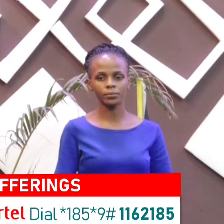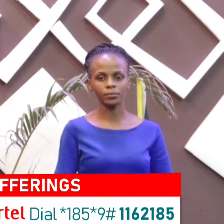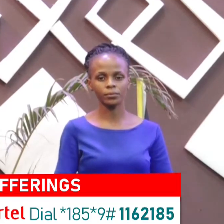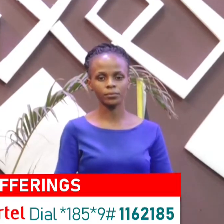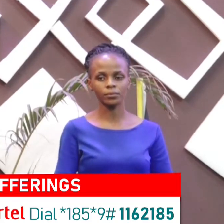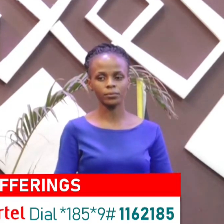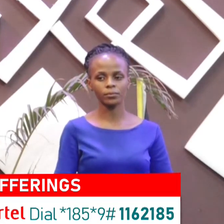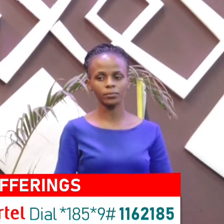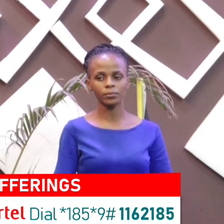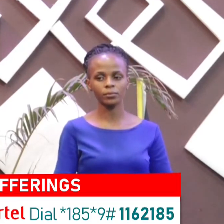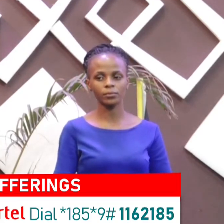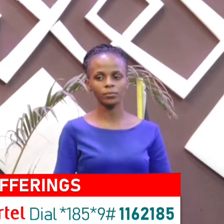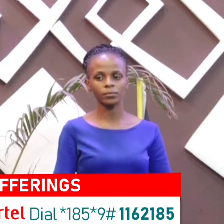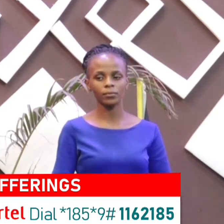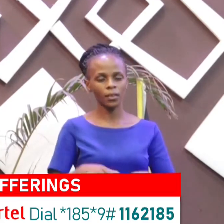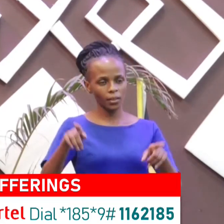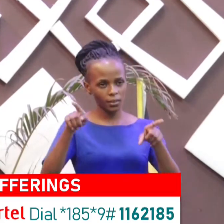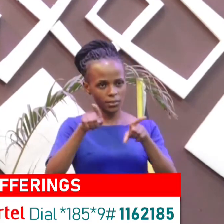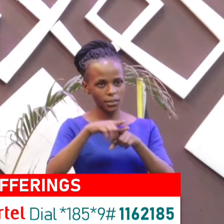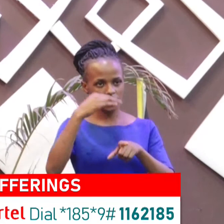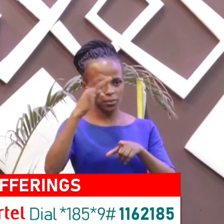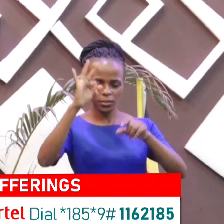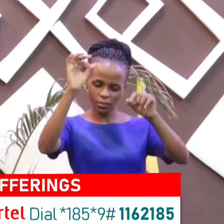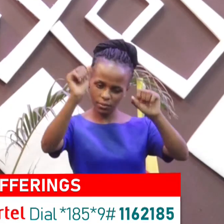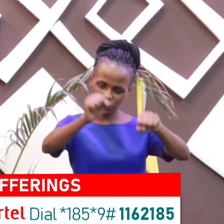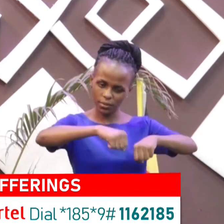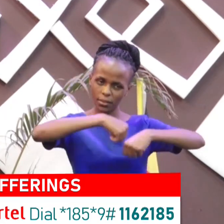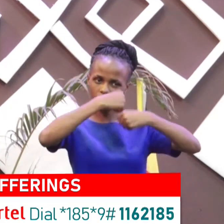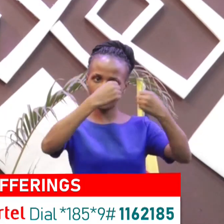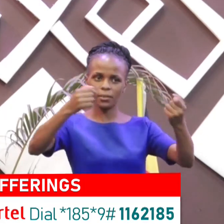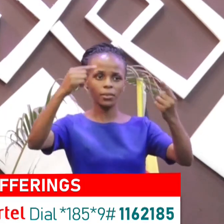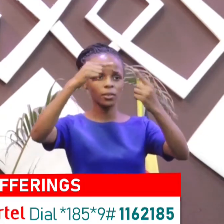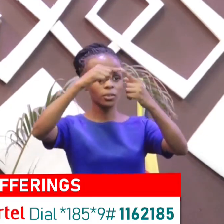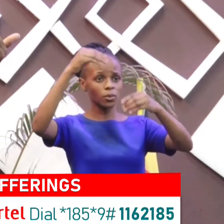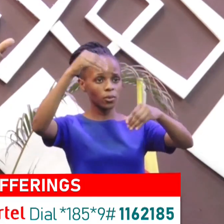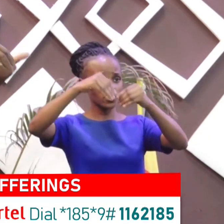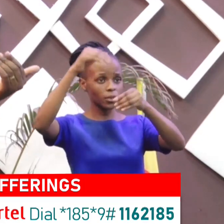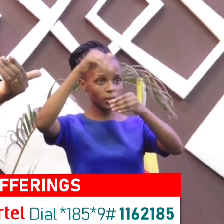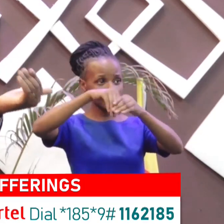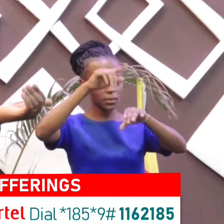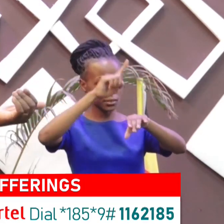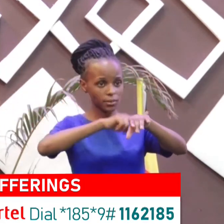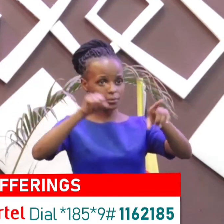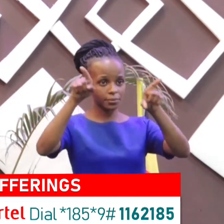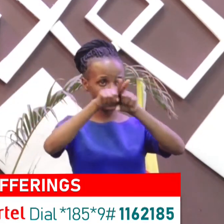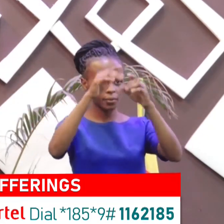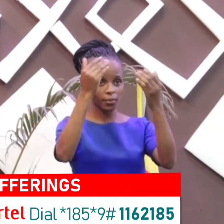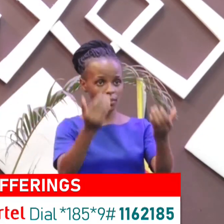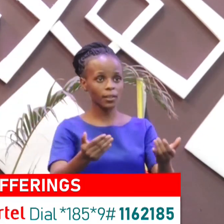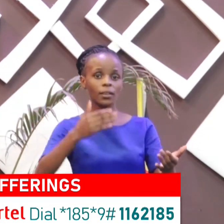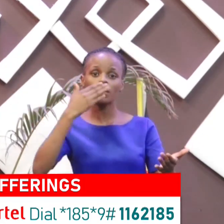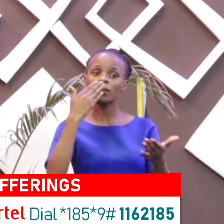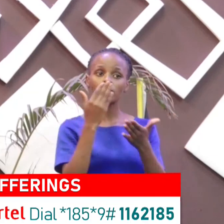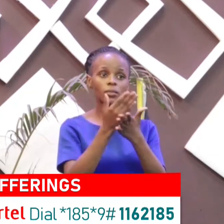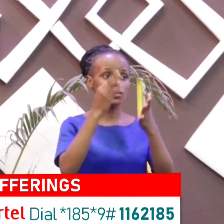sending in your offering. Kyokka ate ne bw'oba tosobodde kuwaayo mukiseera bwekiti ekiseera ekirayakyo n'ekirungi ky'okuwaayo okwo nti ennamba